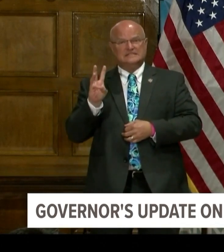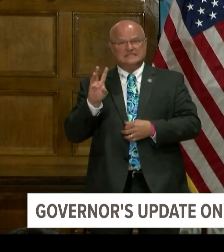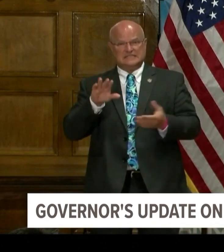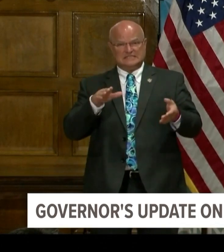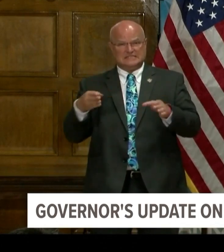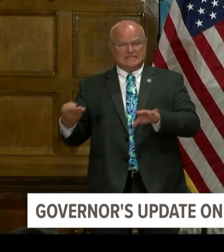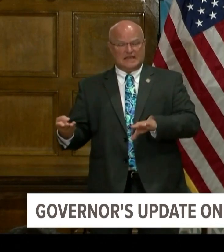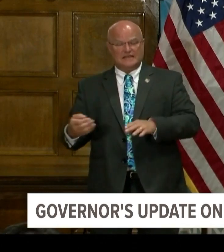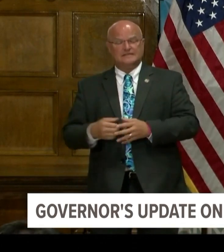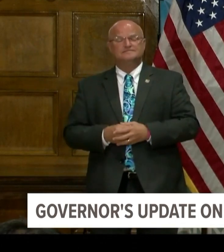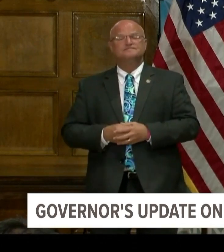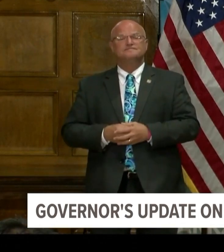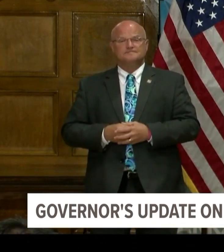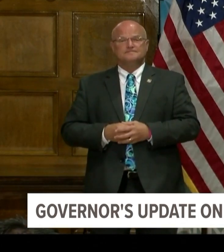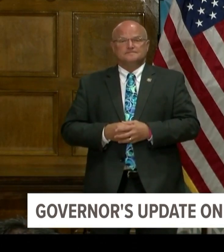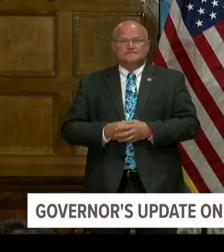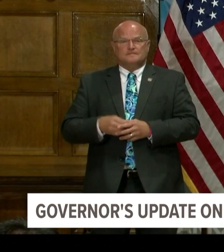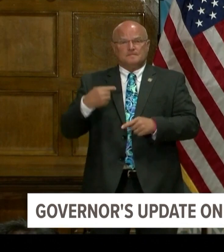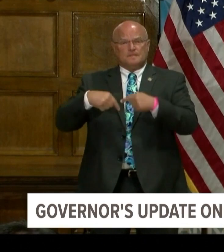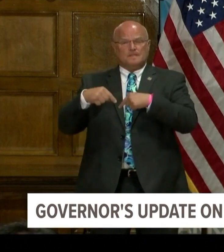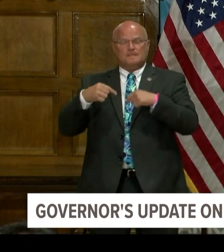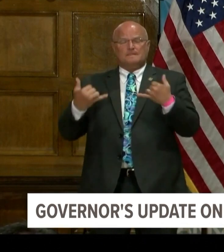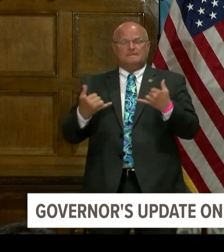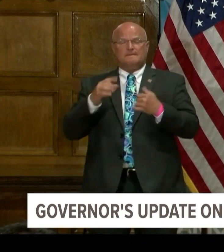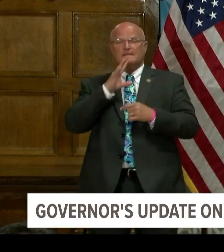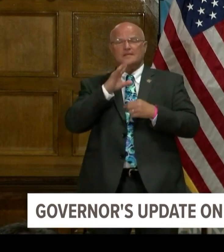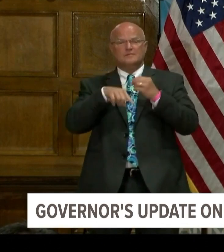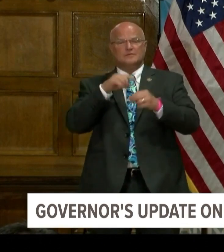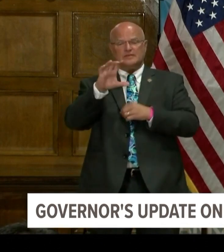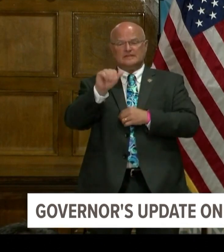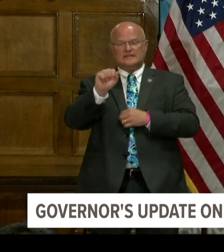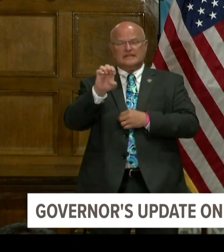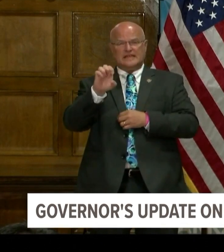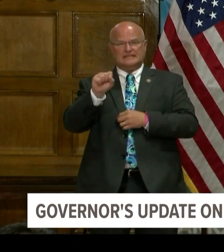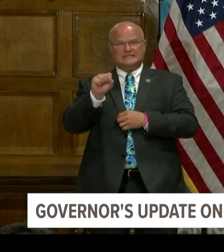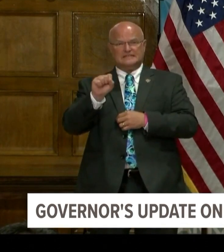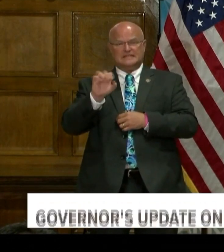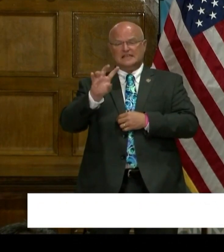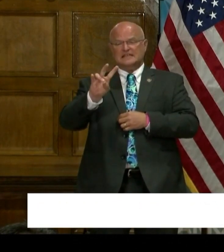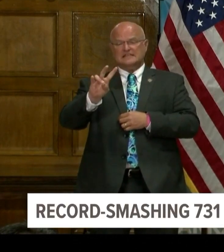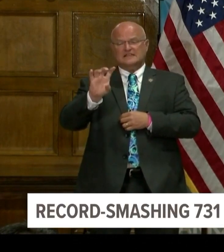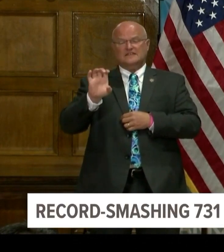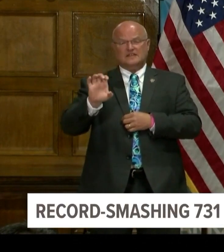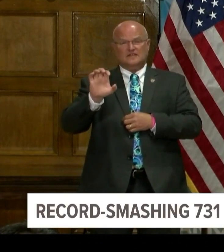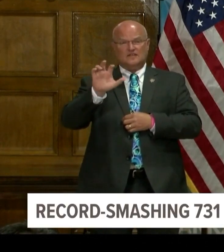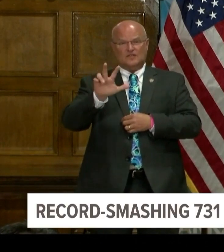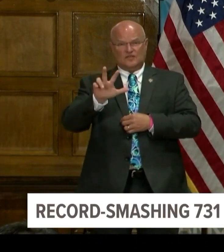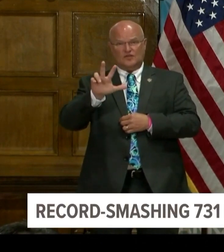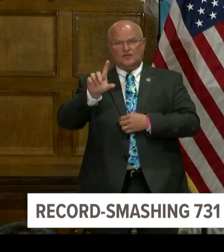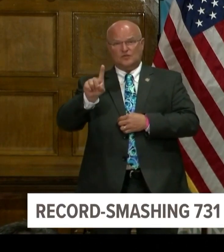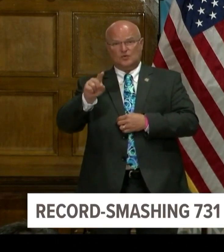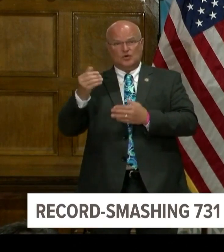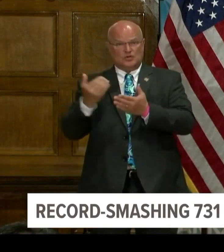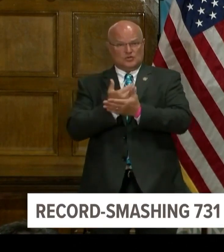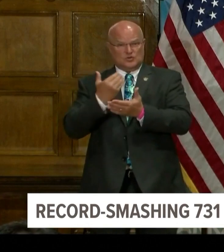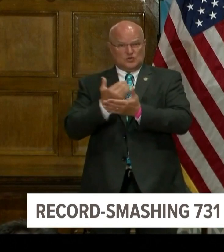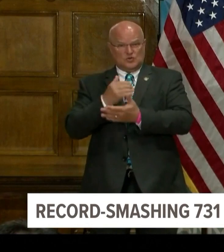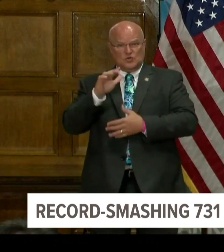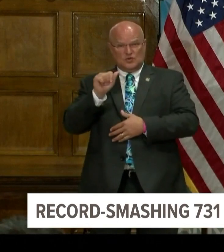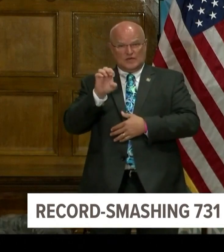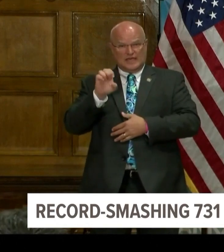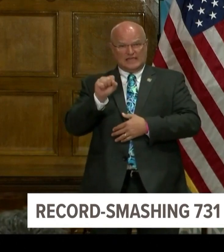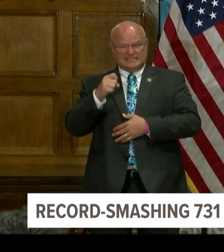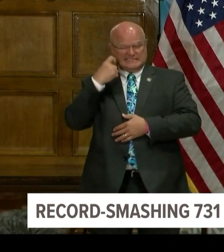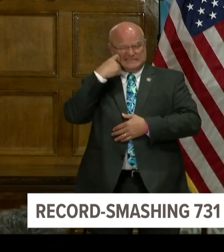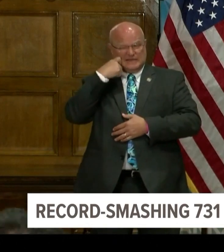deaths. Going back to the cases, the 731 new cases over the last